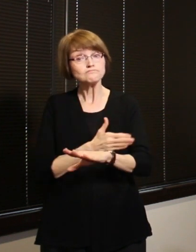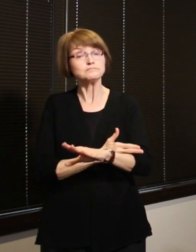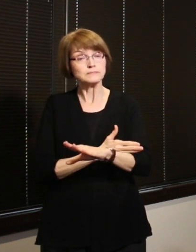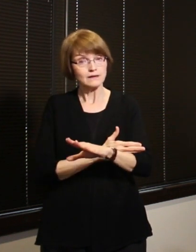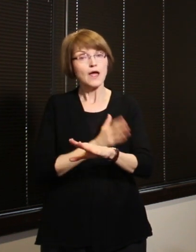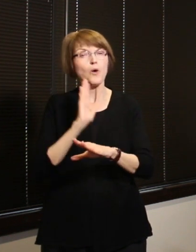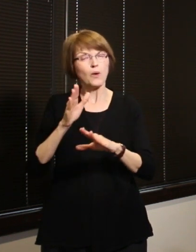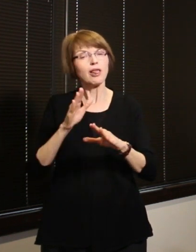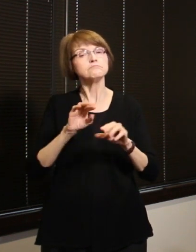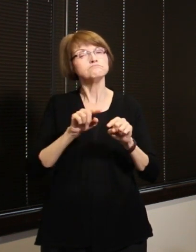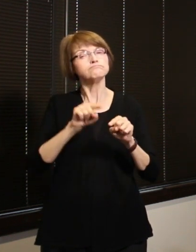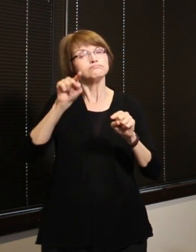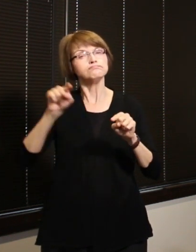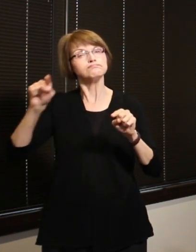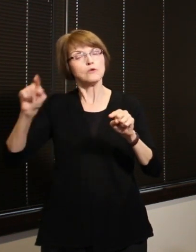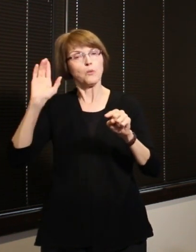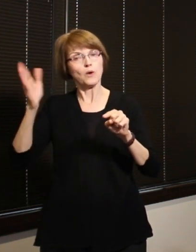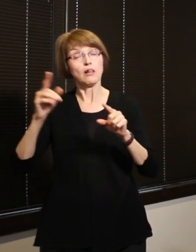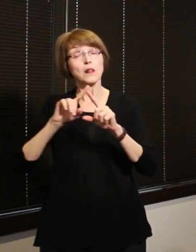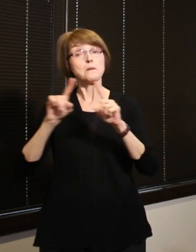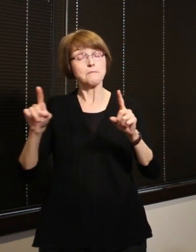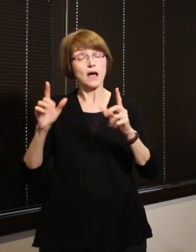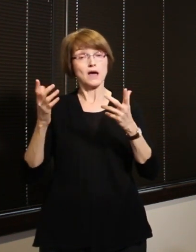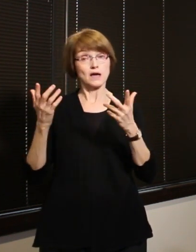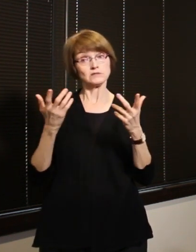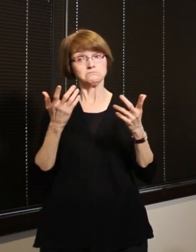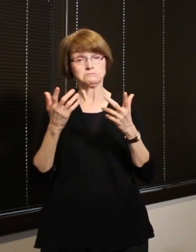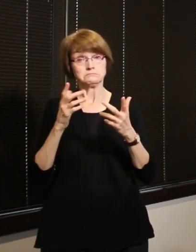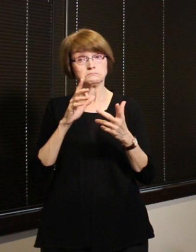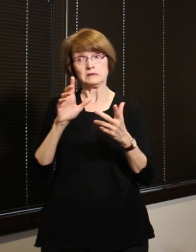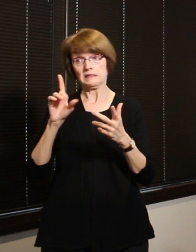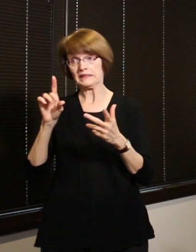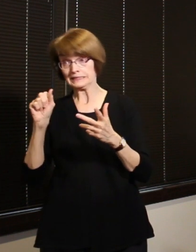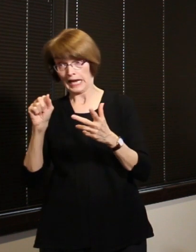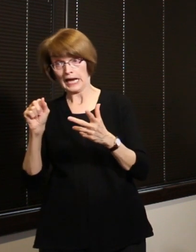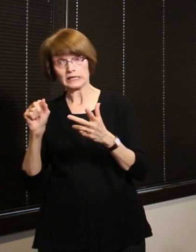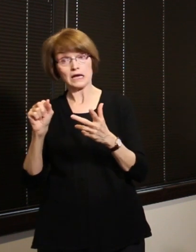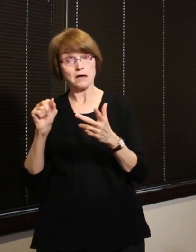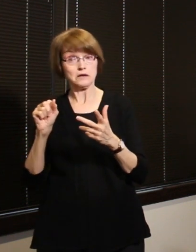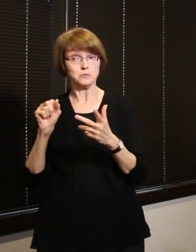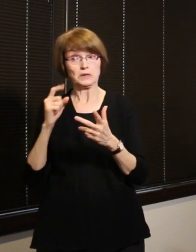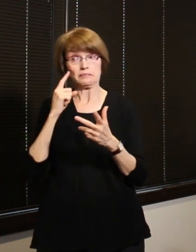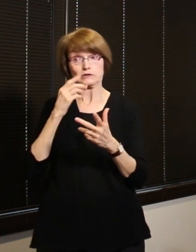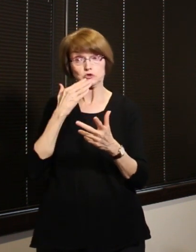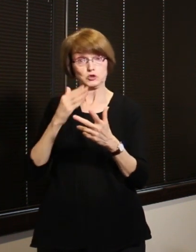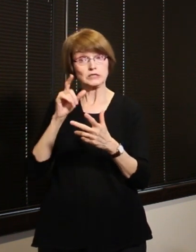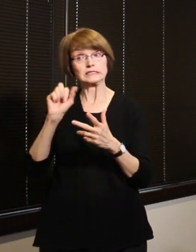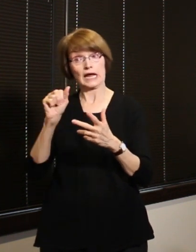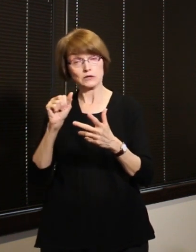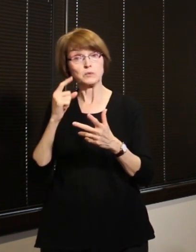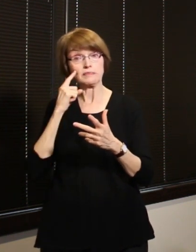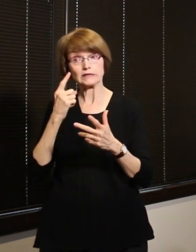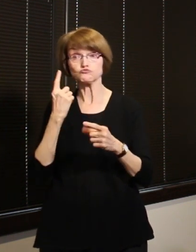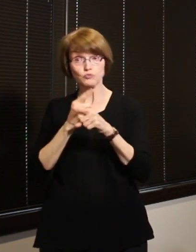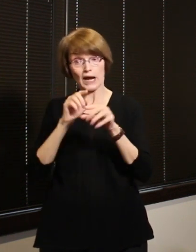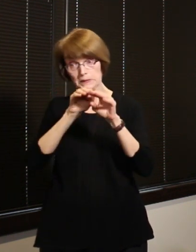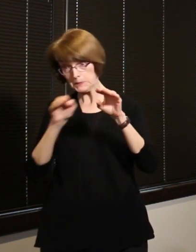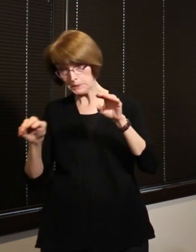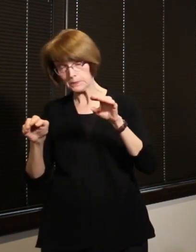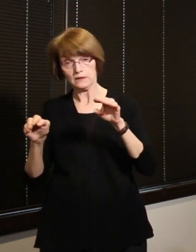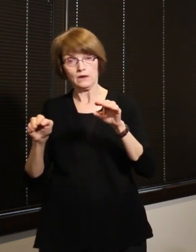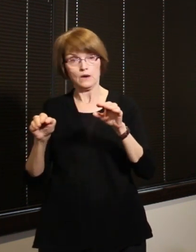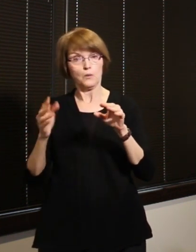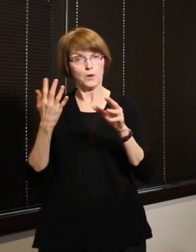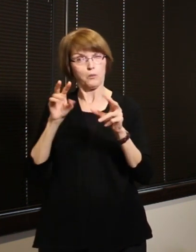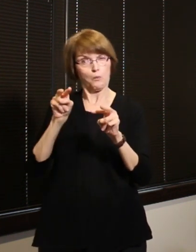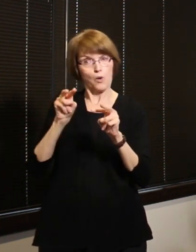the trends. And so we're following along the data, and we think we're headed in the right direction. And we'll keep a really close eye on the